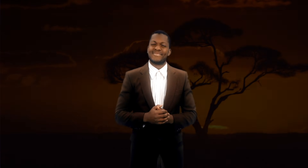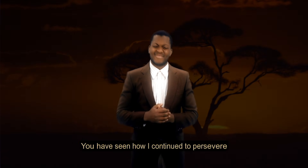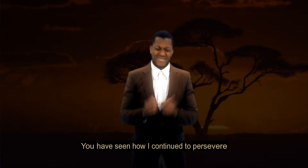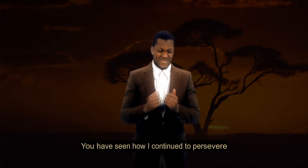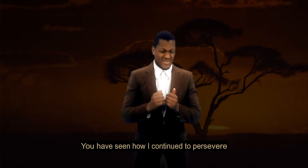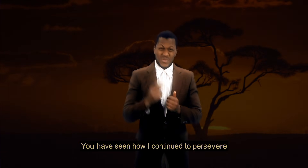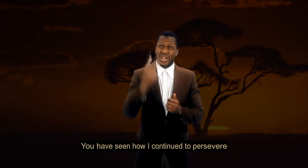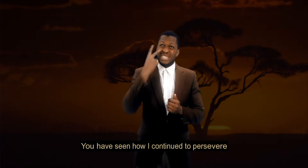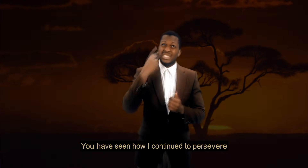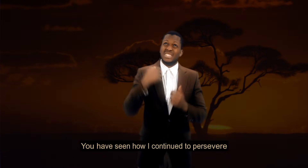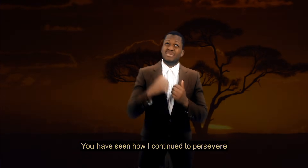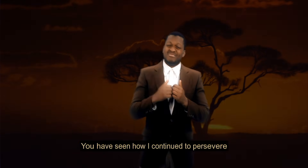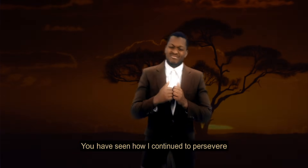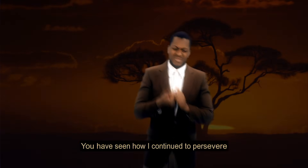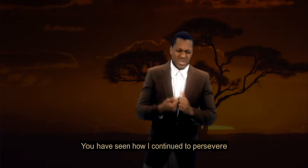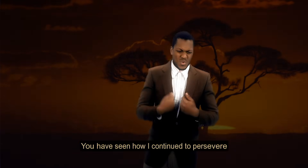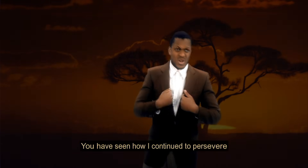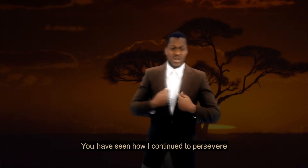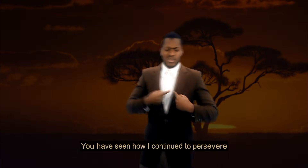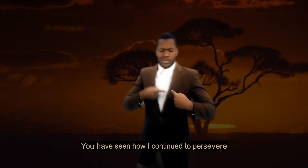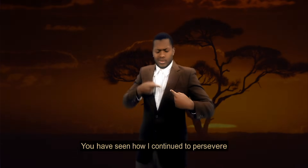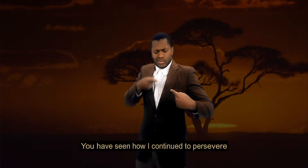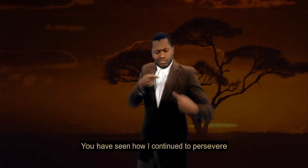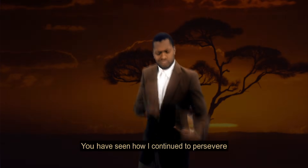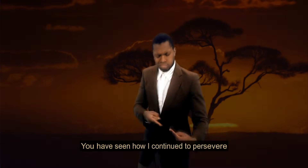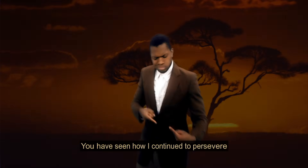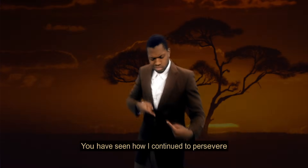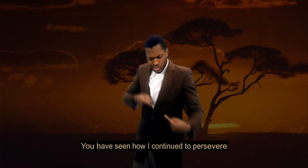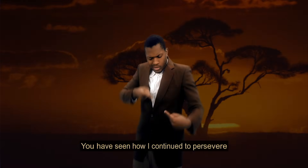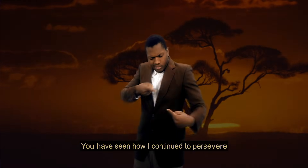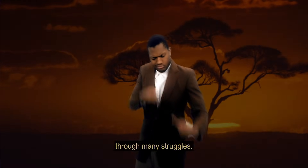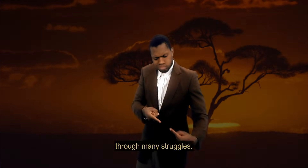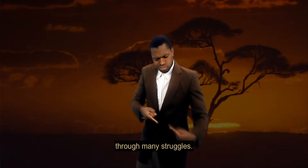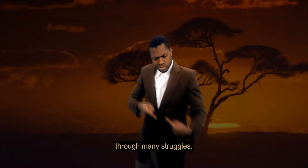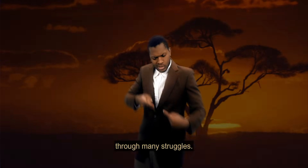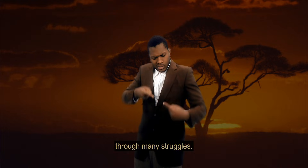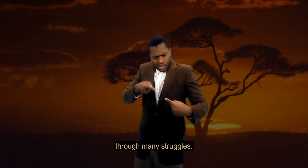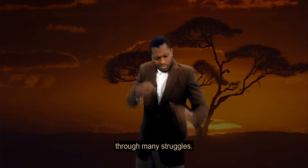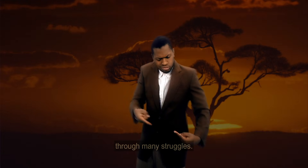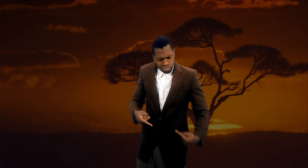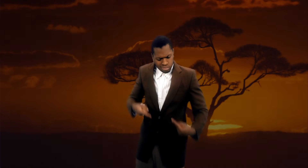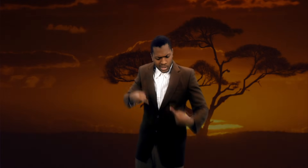You have seen how I continue to persevere through many struggles.